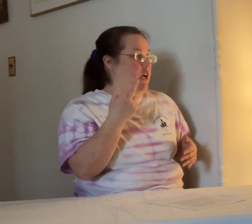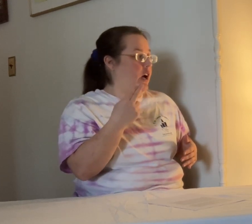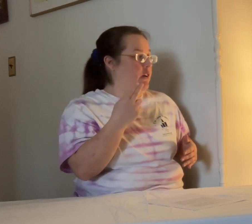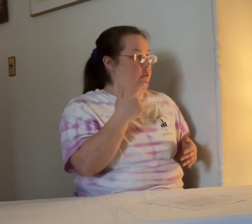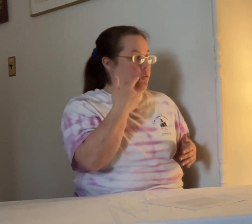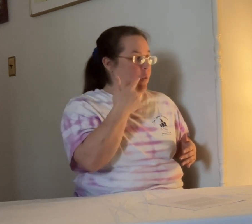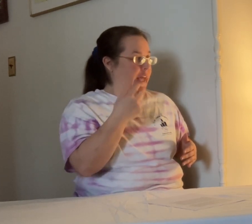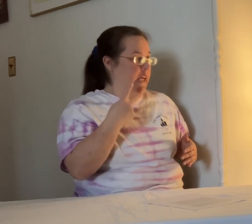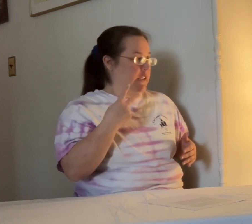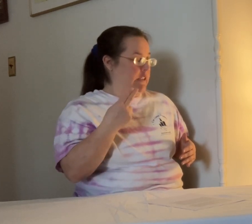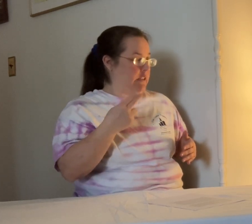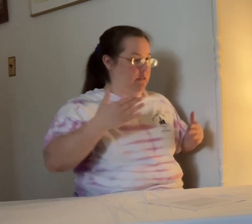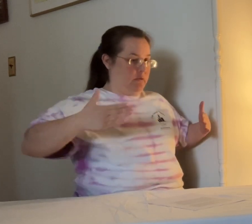of wings